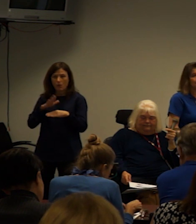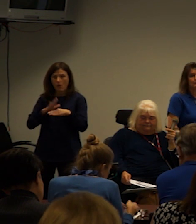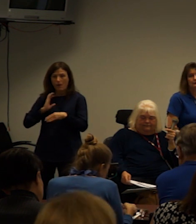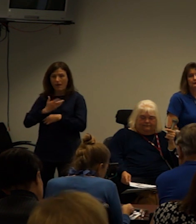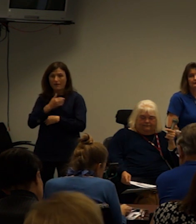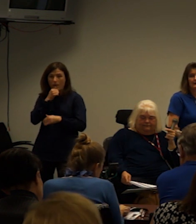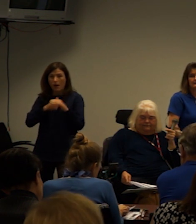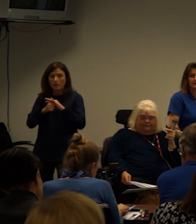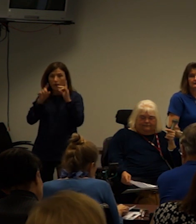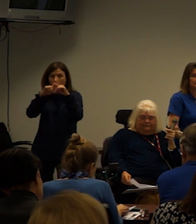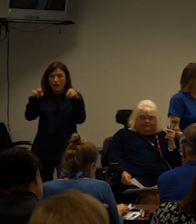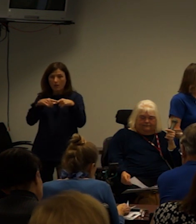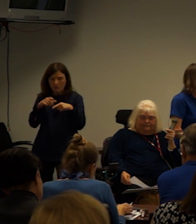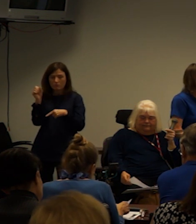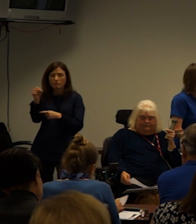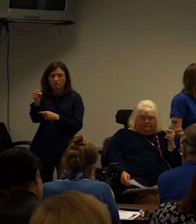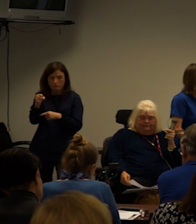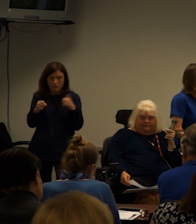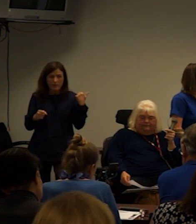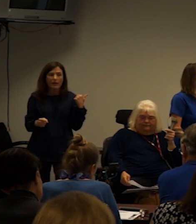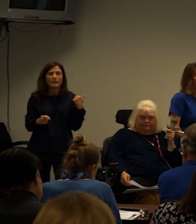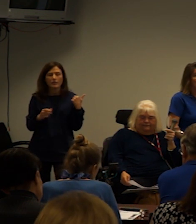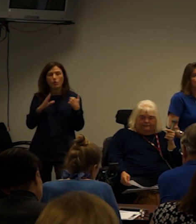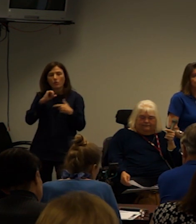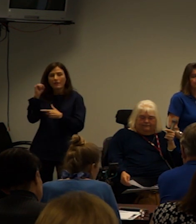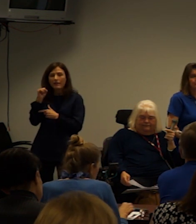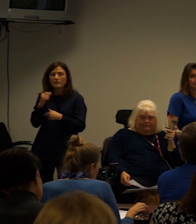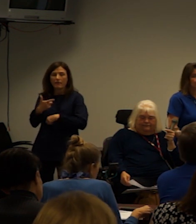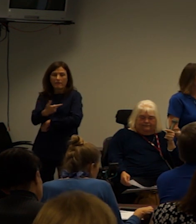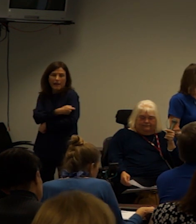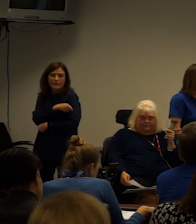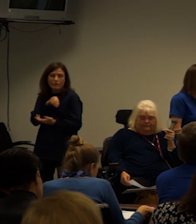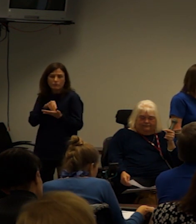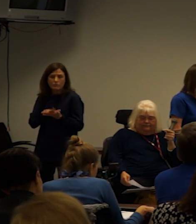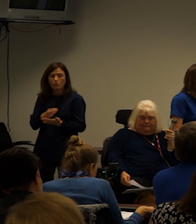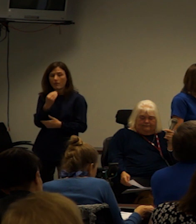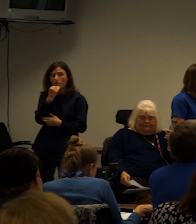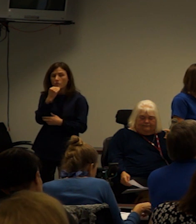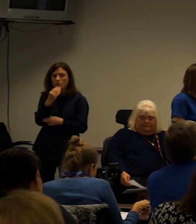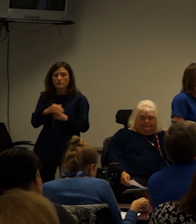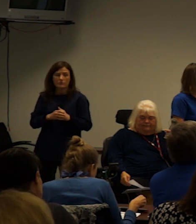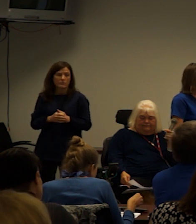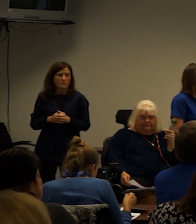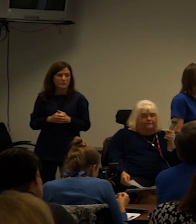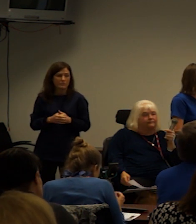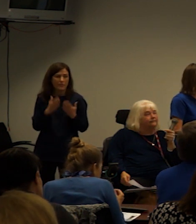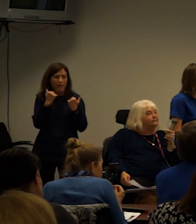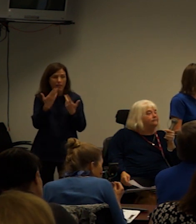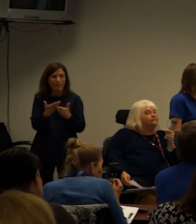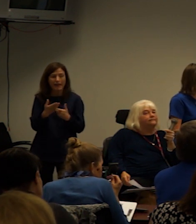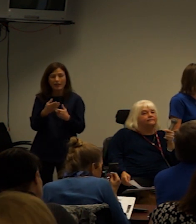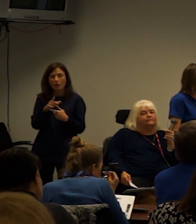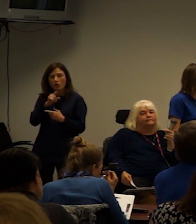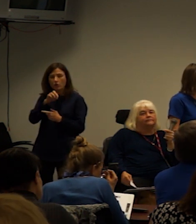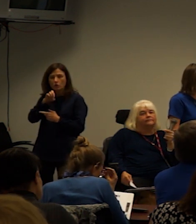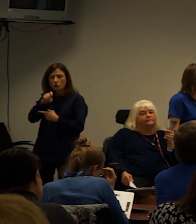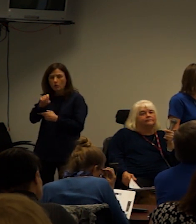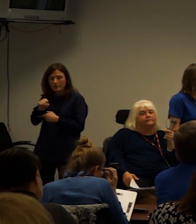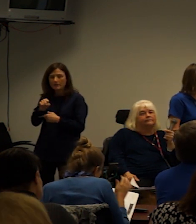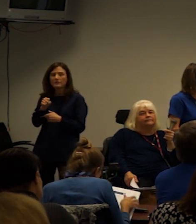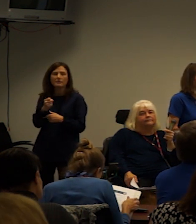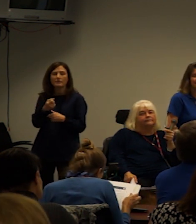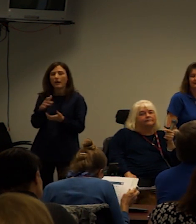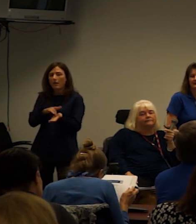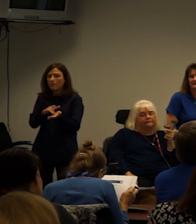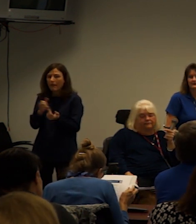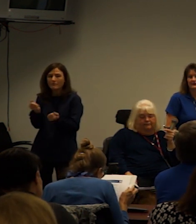the leash, your vaccination records, food, thank you, treats, medications, blanket